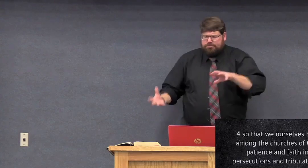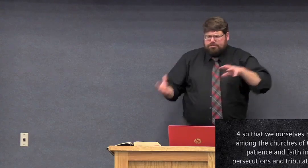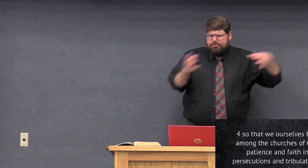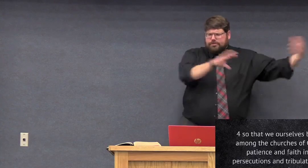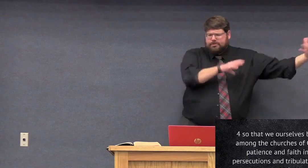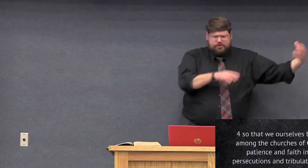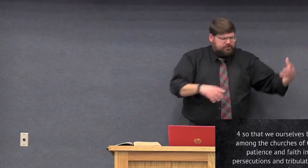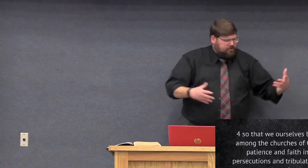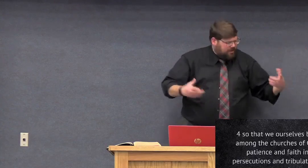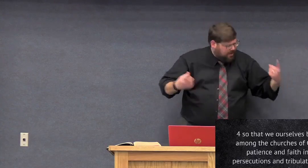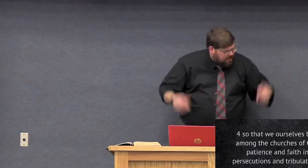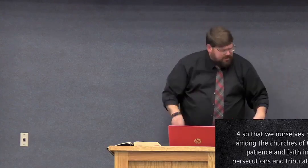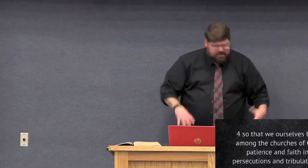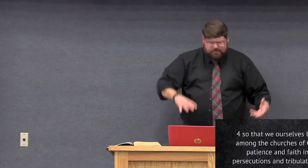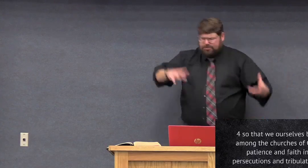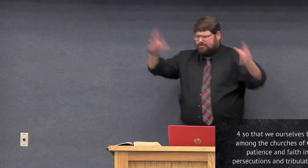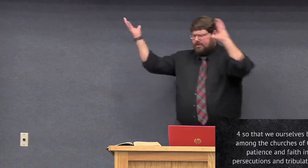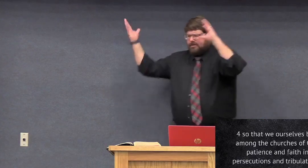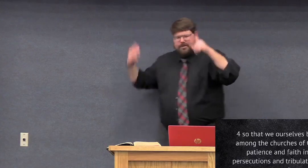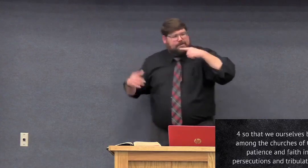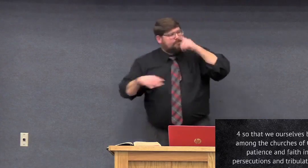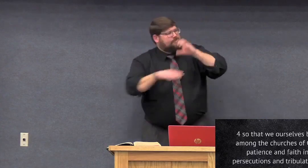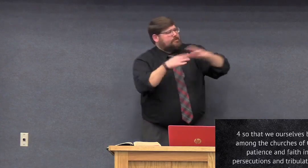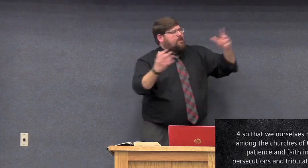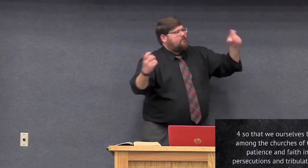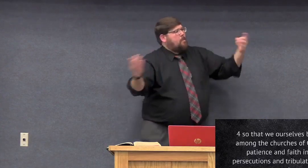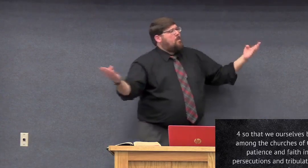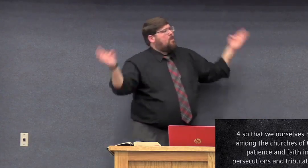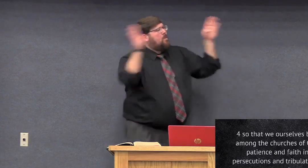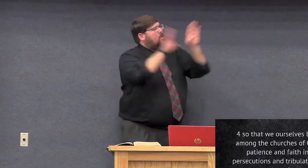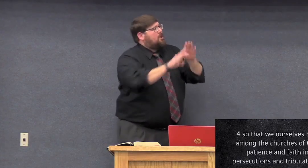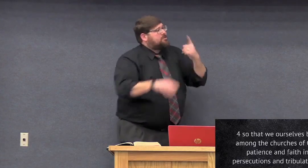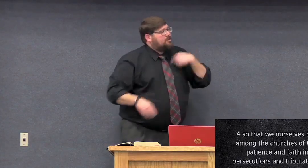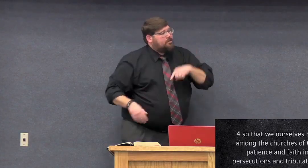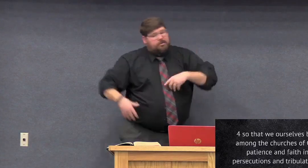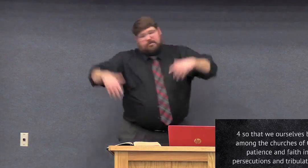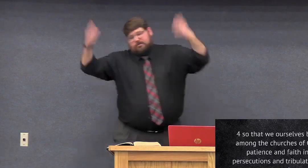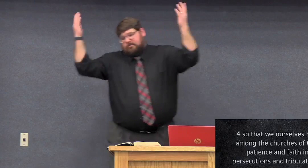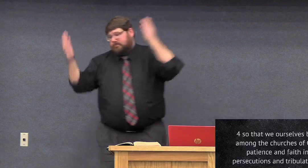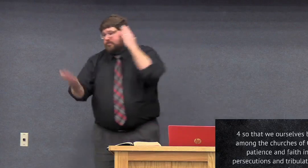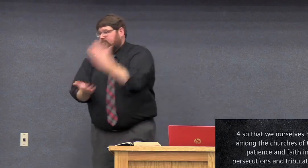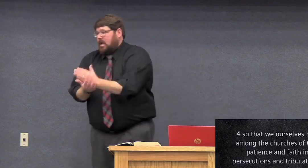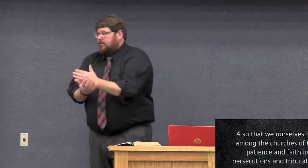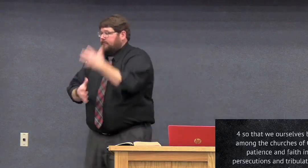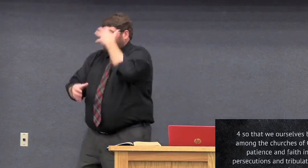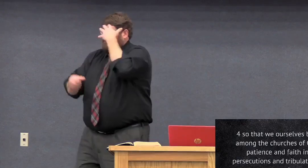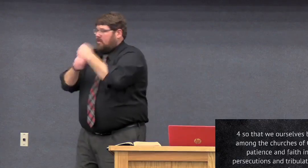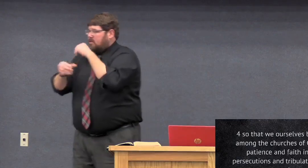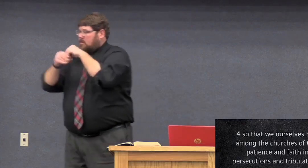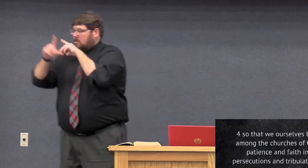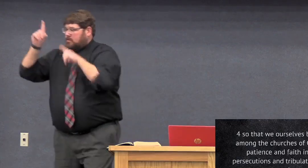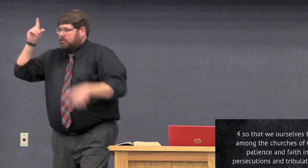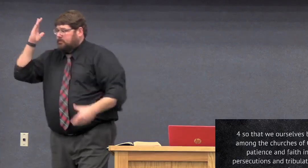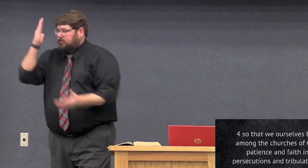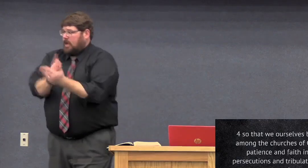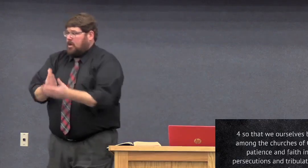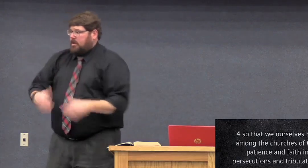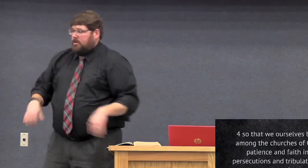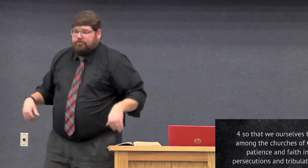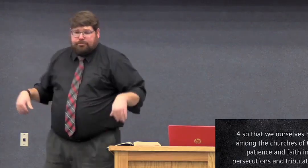If something goes wrong with the church, something happens, you know, maybe the hearing church has to close and we'll always say, well, that's it for the deaf ministry, that's it,